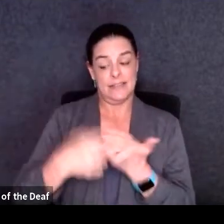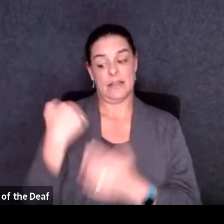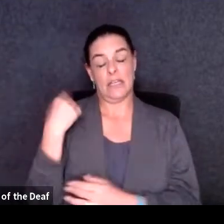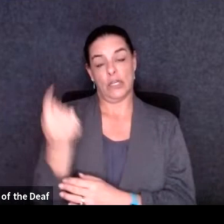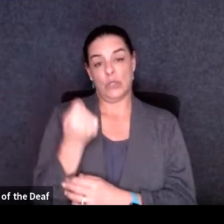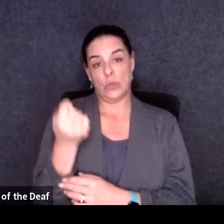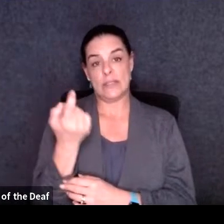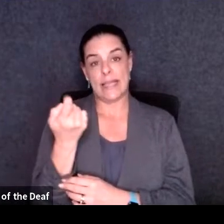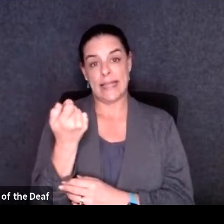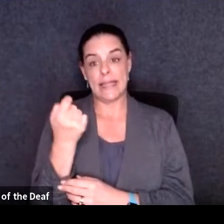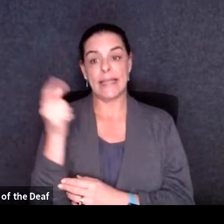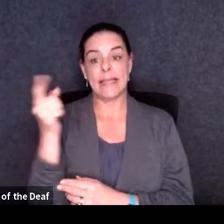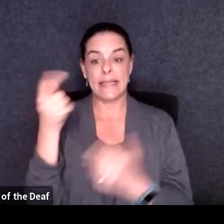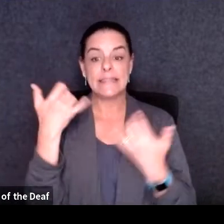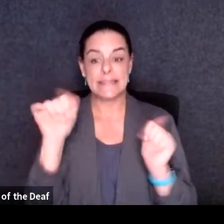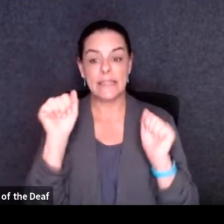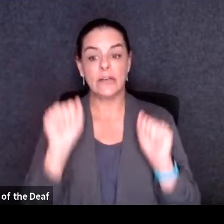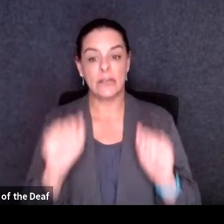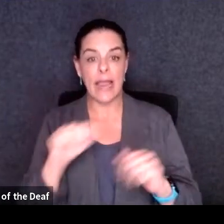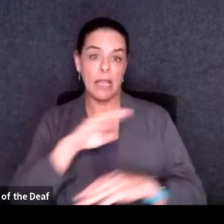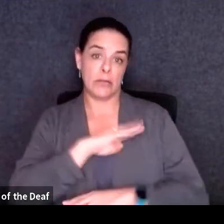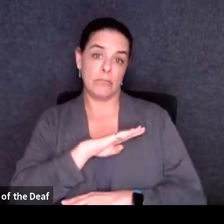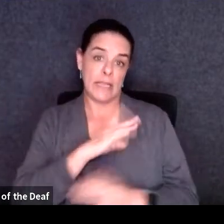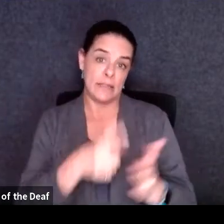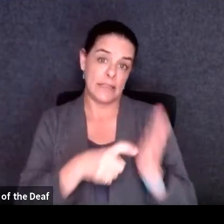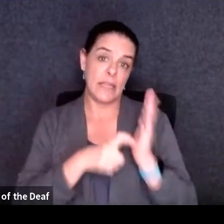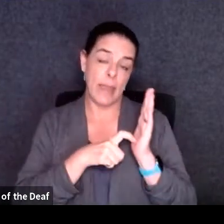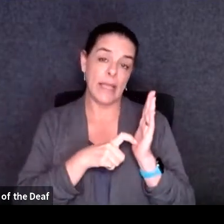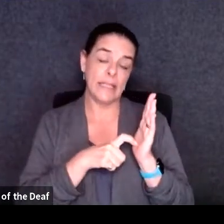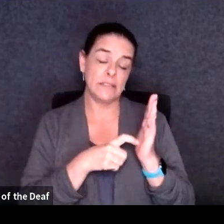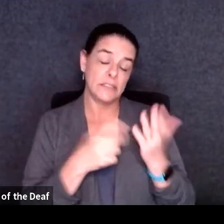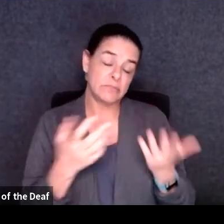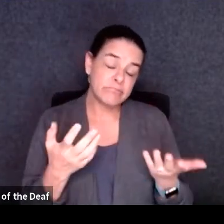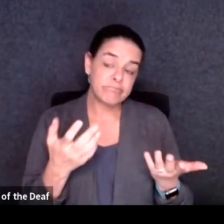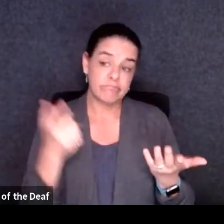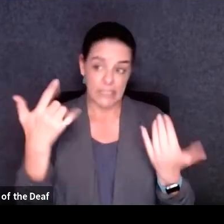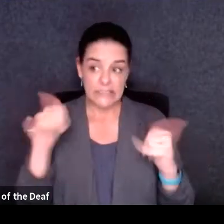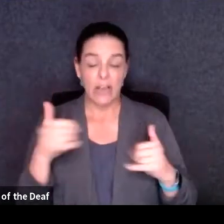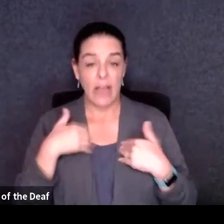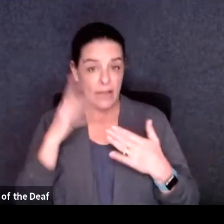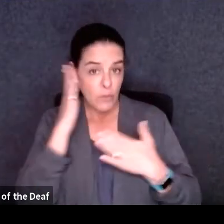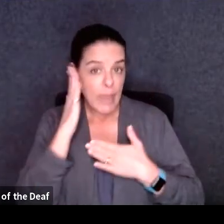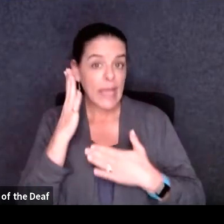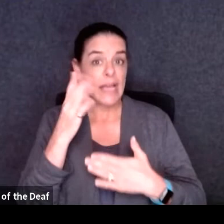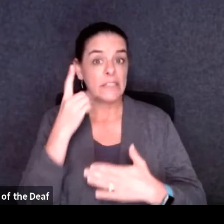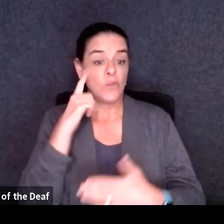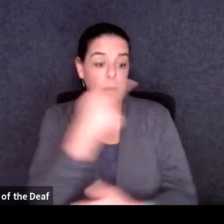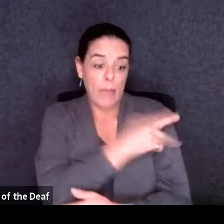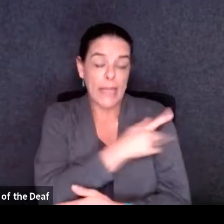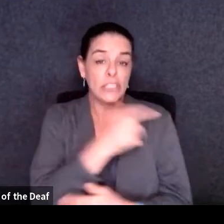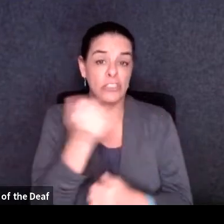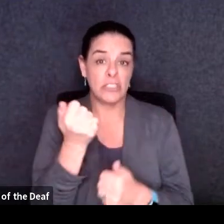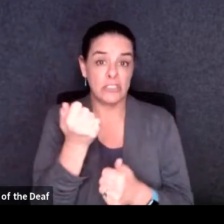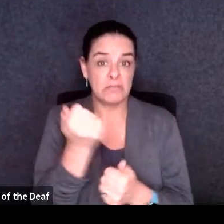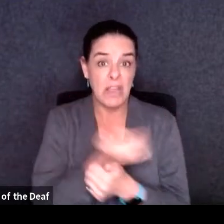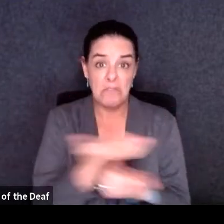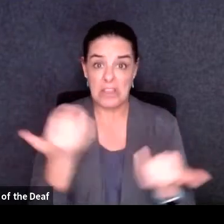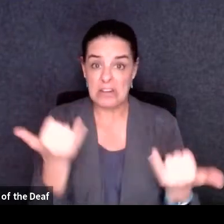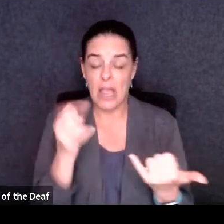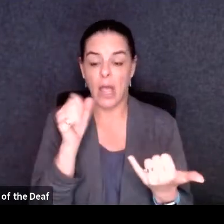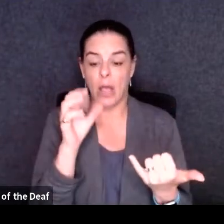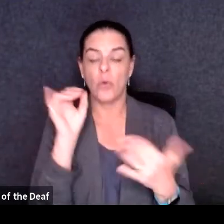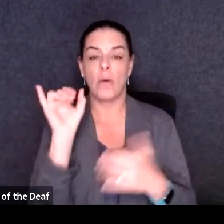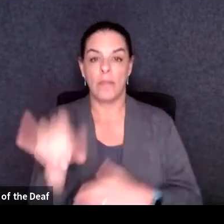that they are still able to meet the demands of the hospitalizations and patients' needs at this time. And so